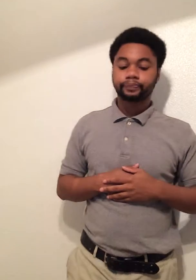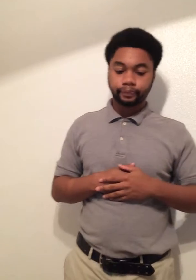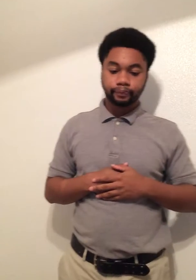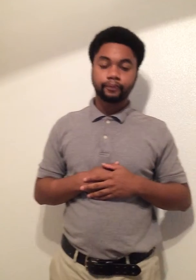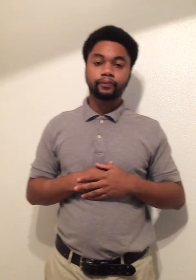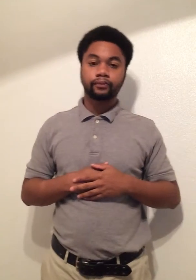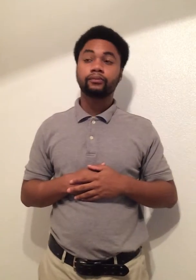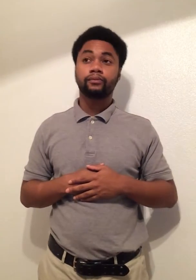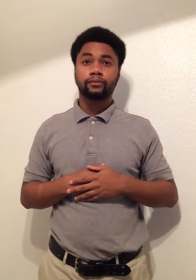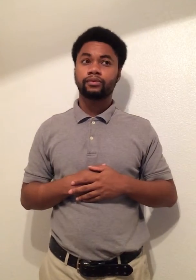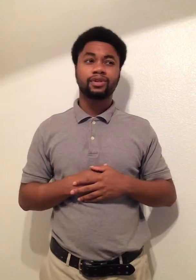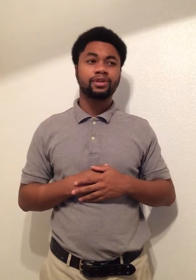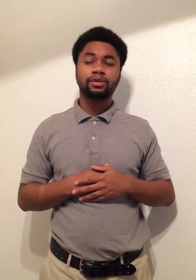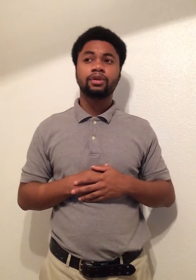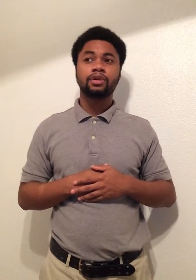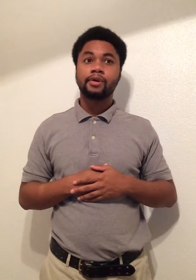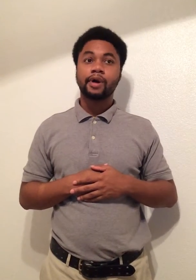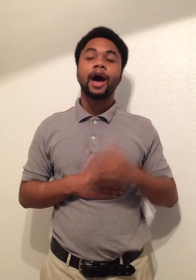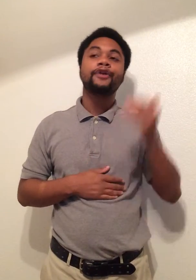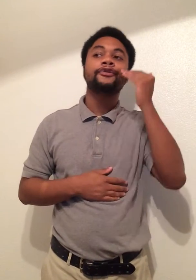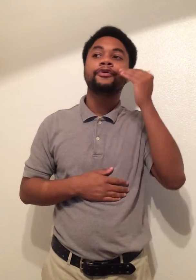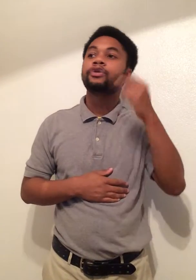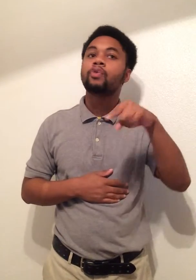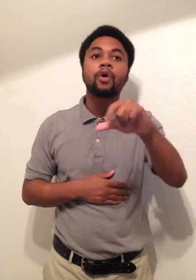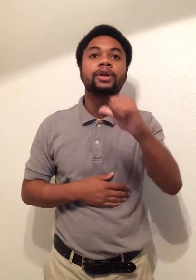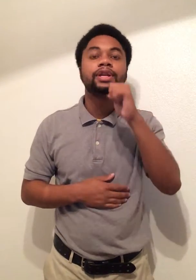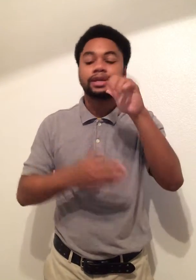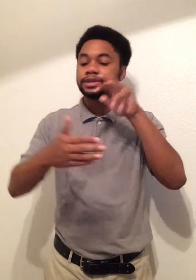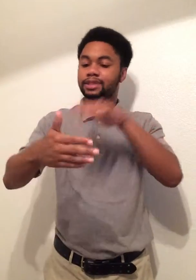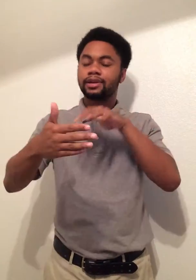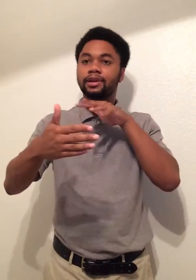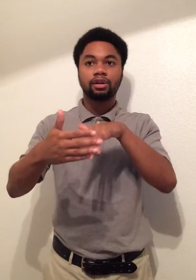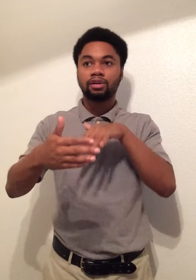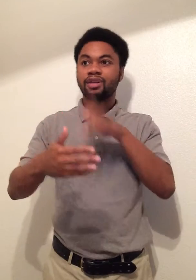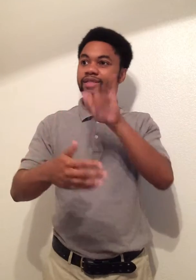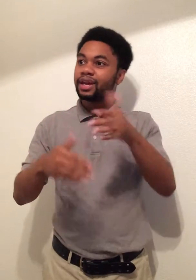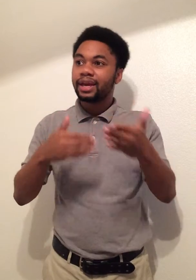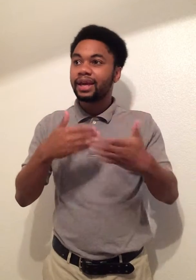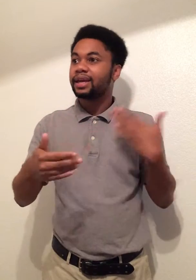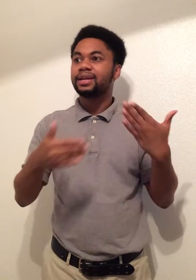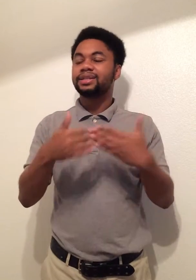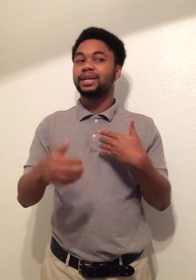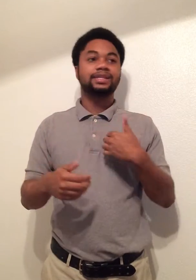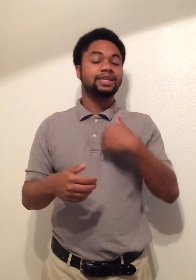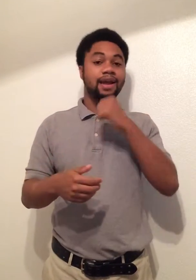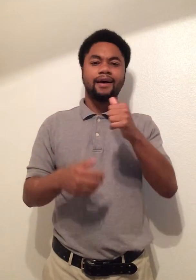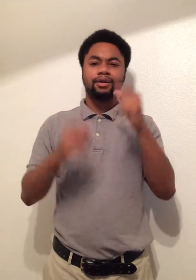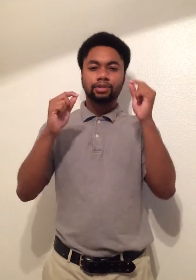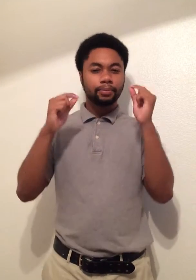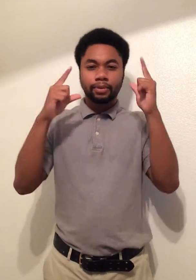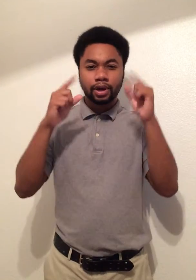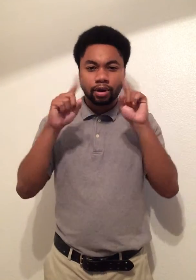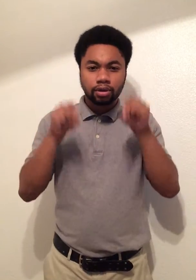See, this is how I know you guys don't study, because you had those 2 questions. It wasn't a pop quiz. Number